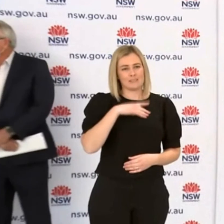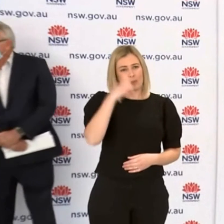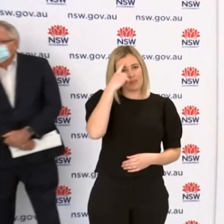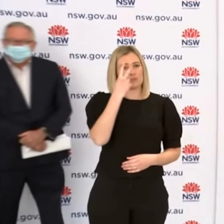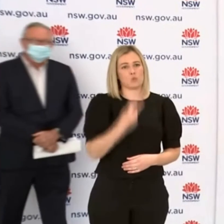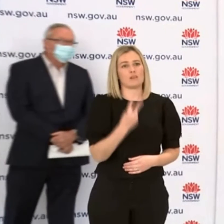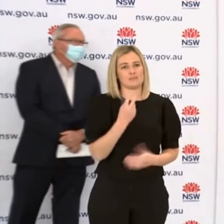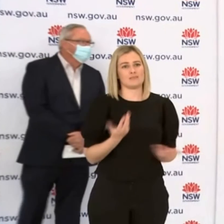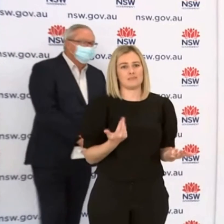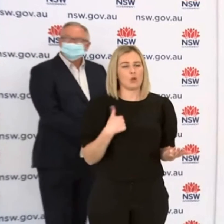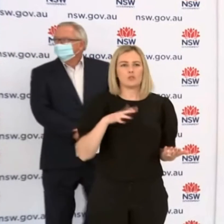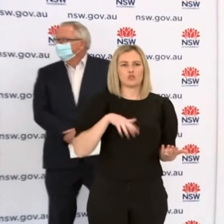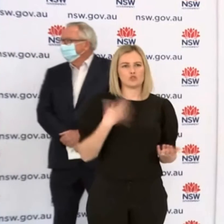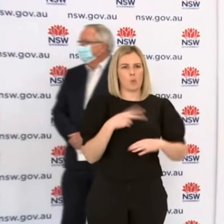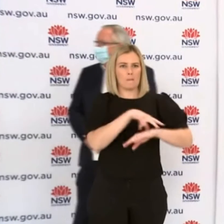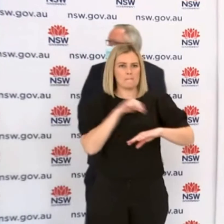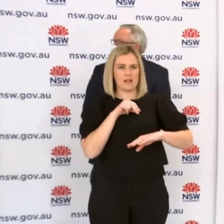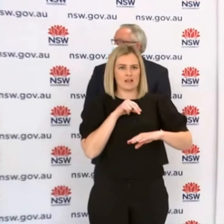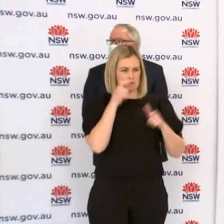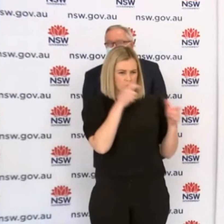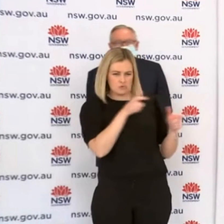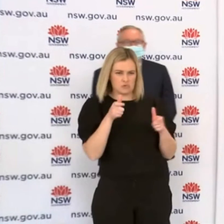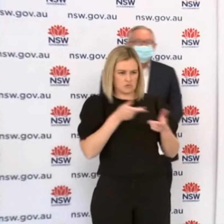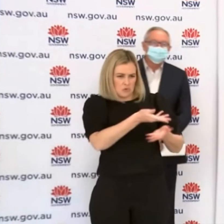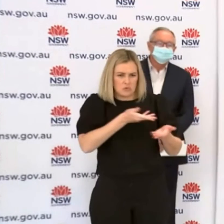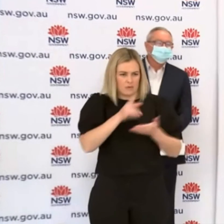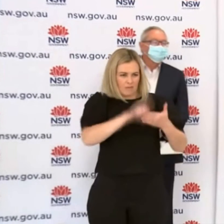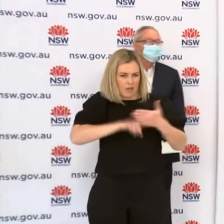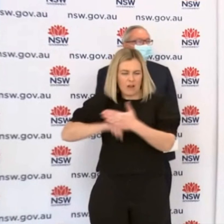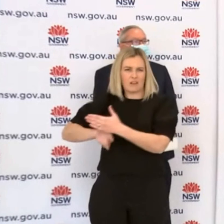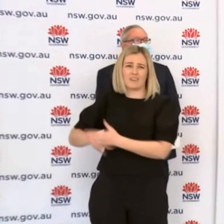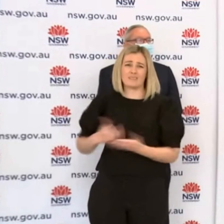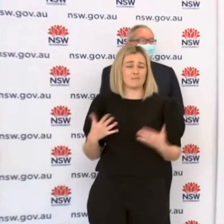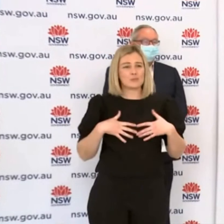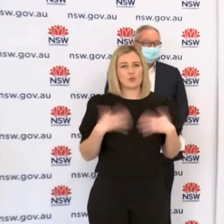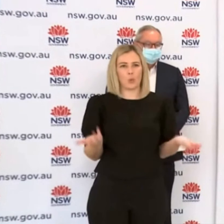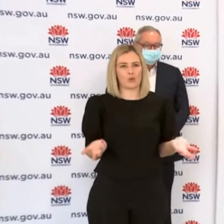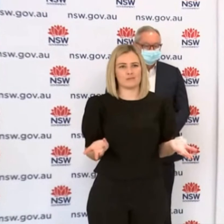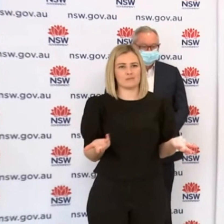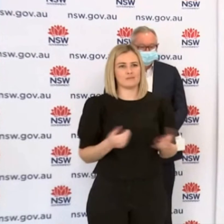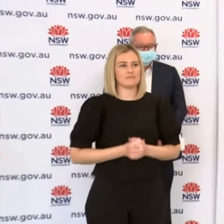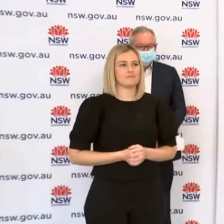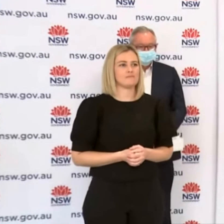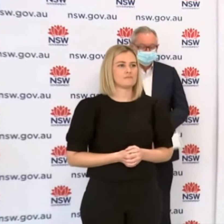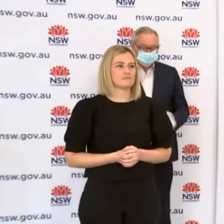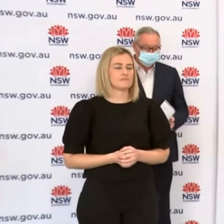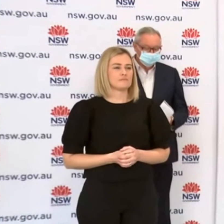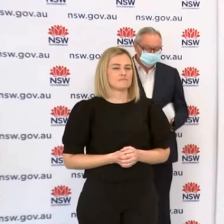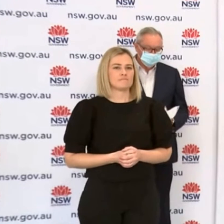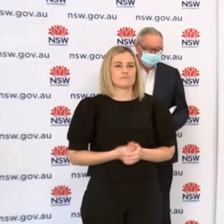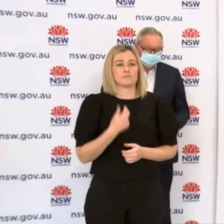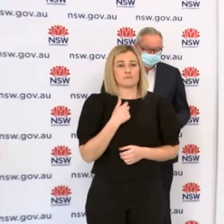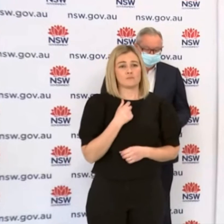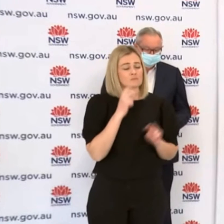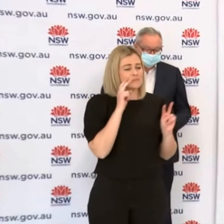have to have the police come along and speak to them and issue penalty infringement notices. Quite clearly, what we are seeing